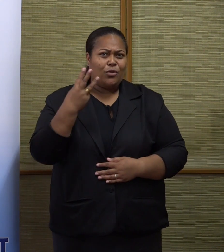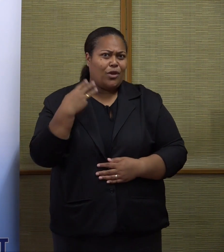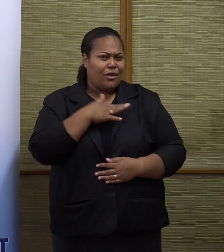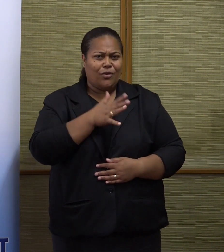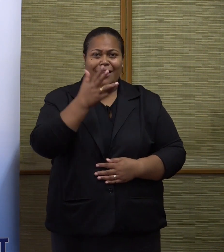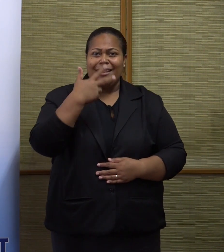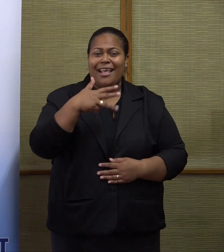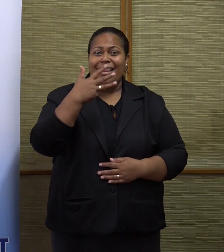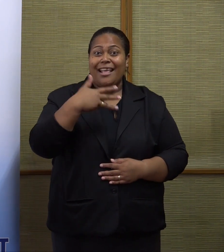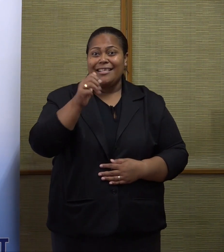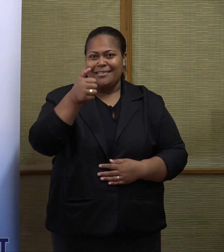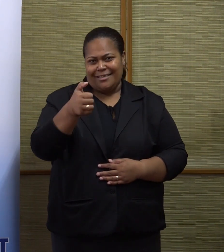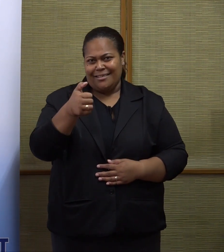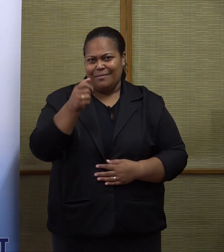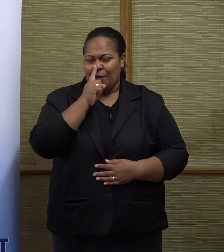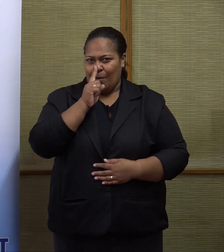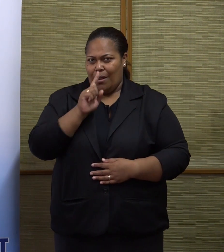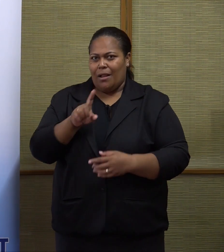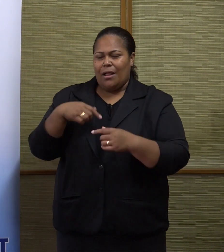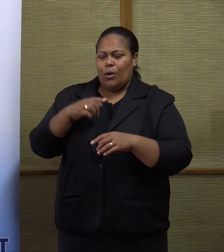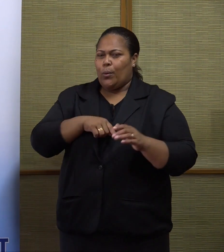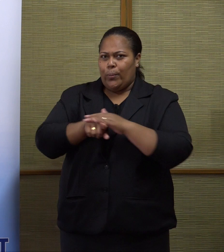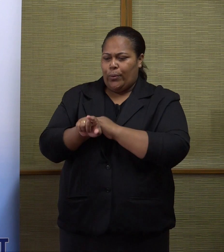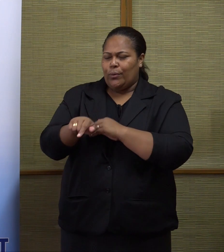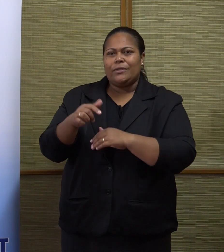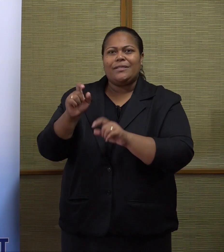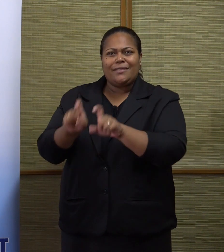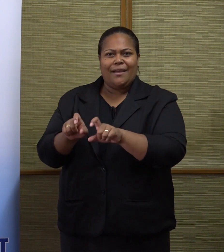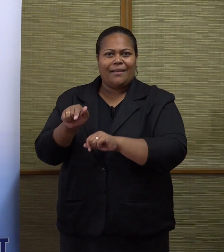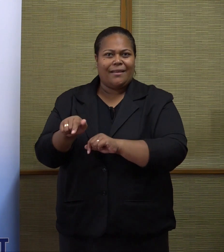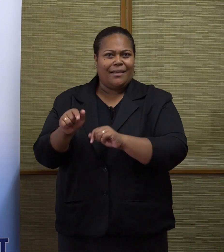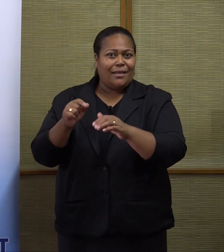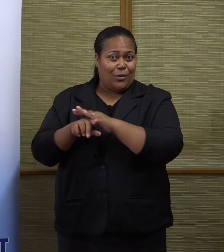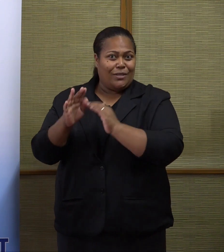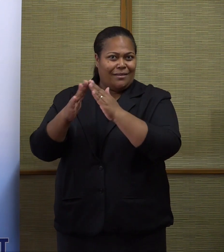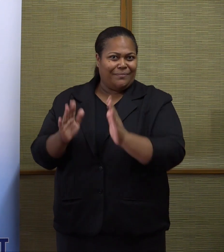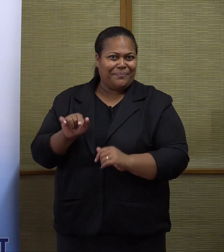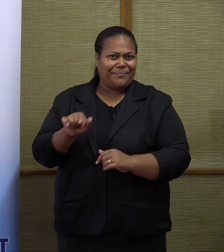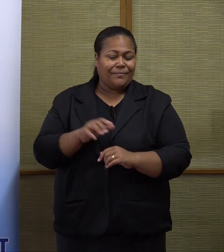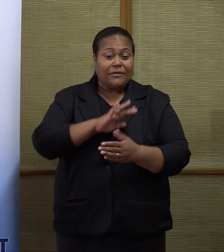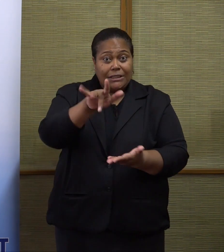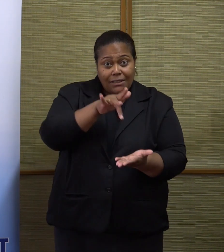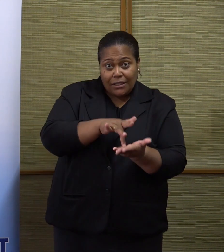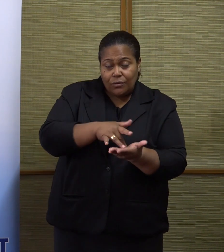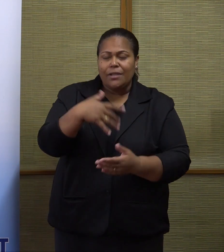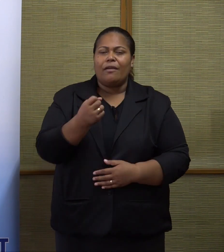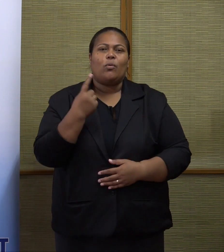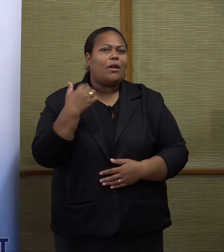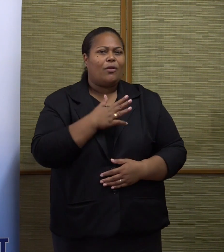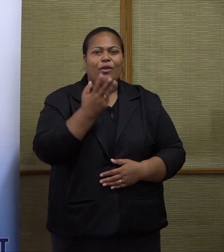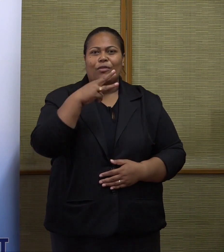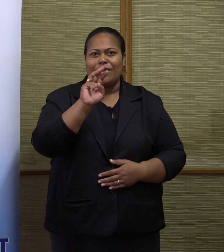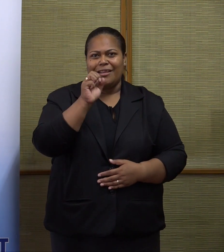12,396 evacuees residing in those evacuation center. In the Central Division, we have